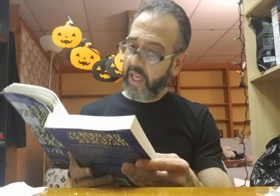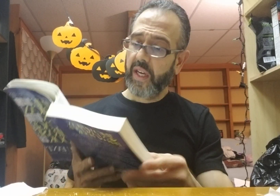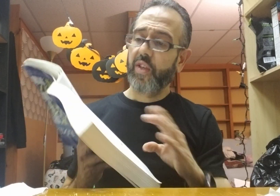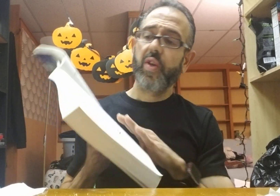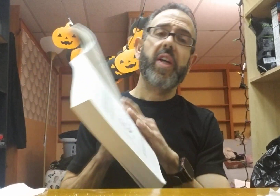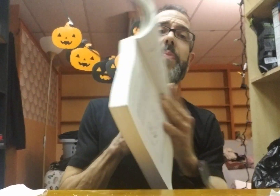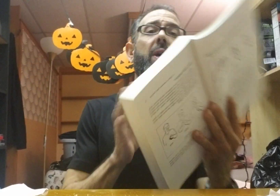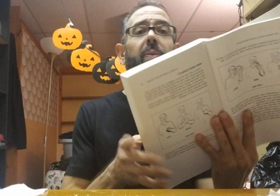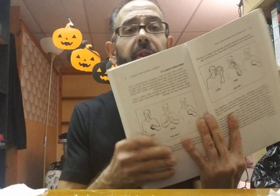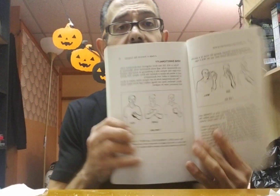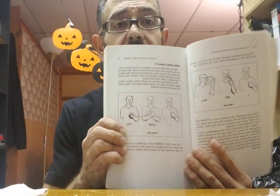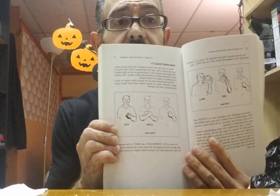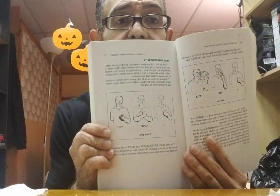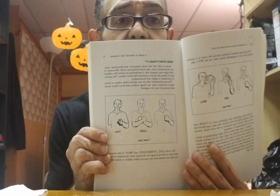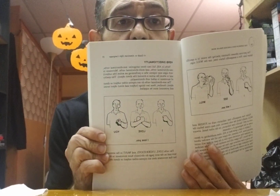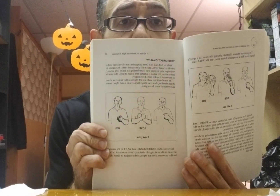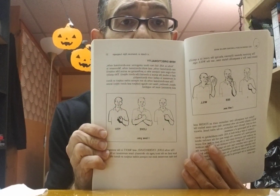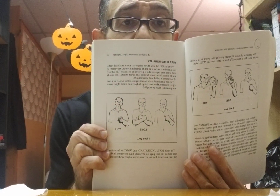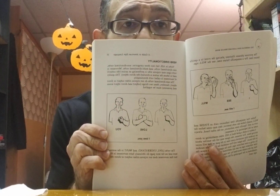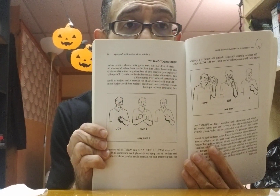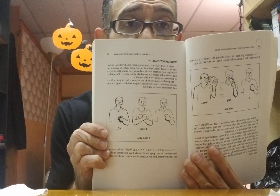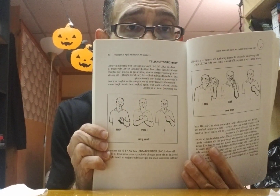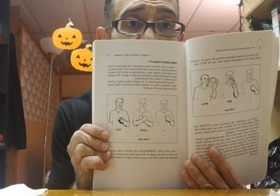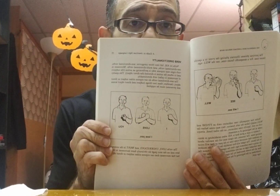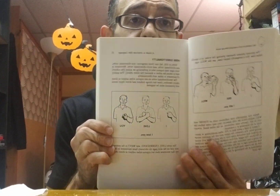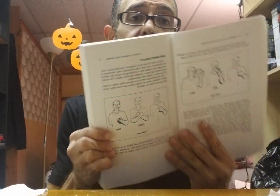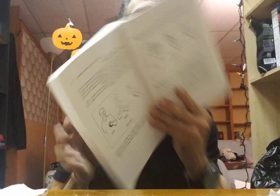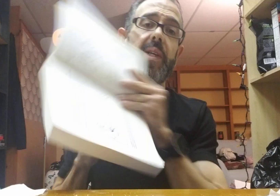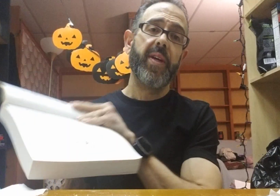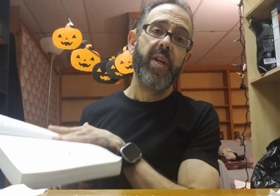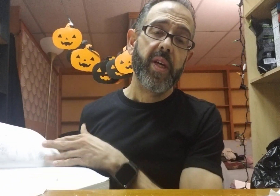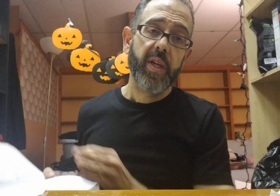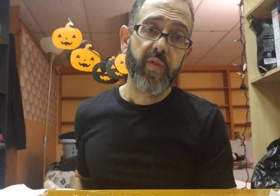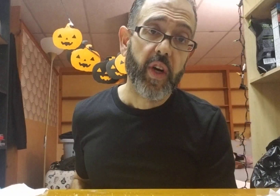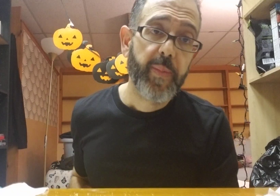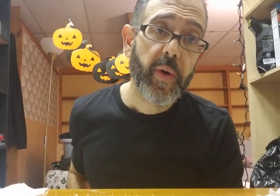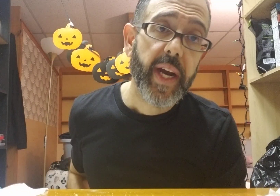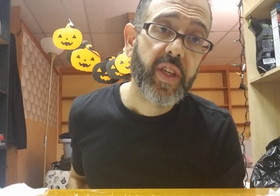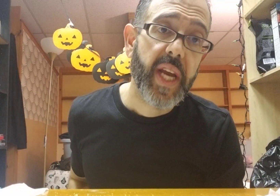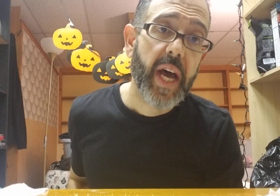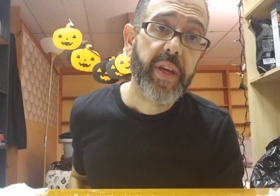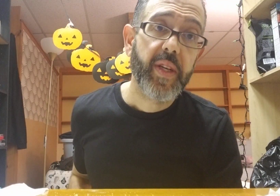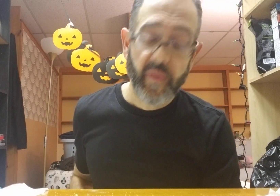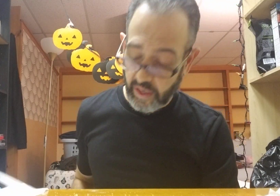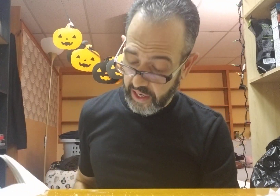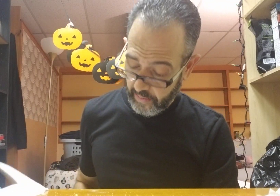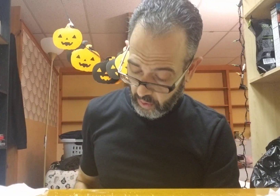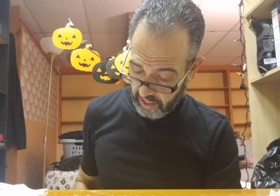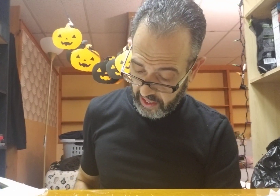let's talk about the verb directionality. This verb directionality is very important.